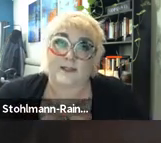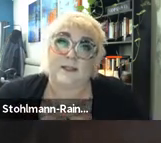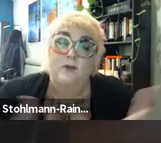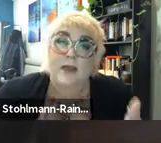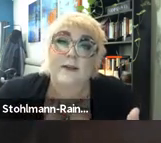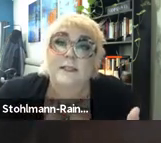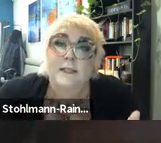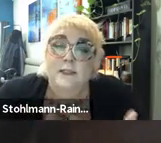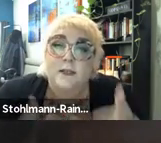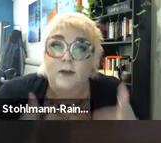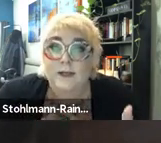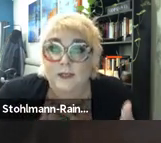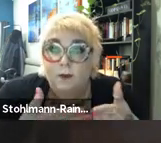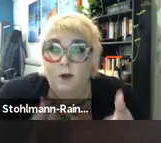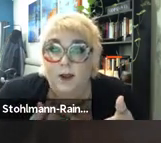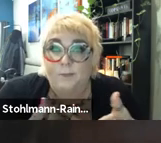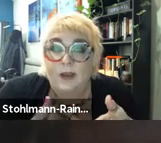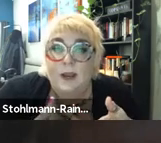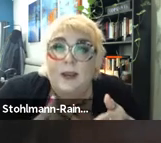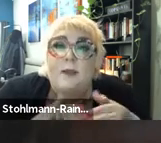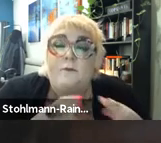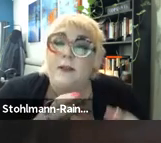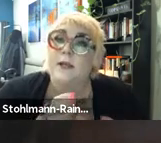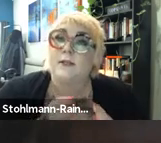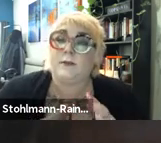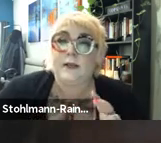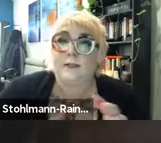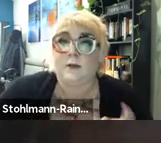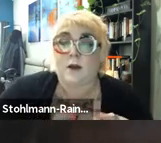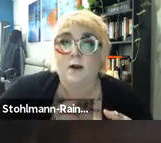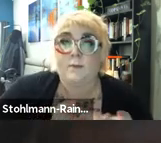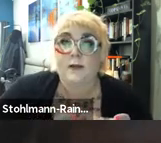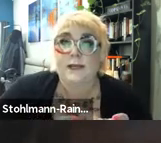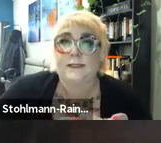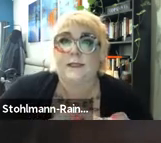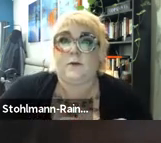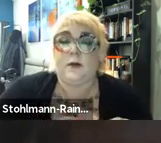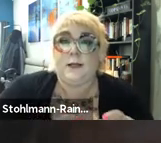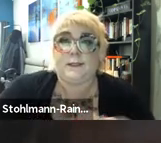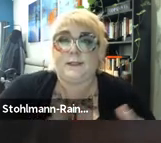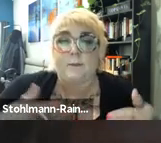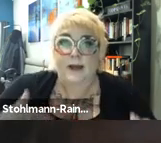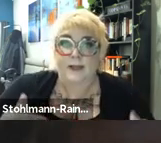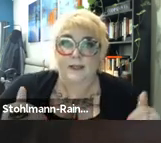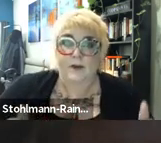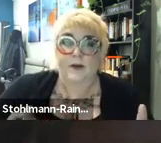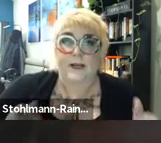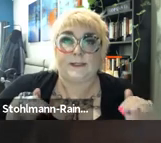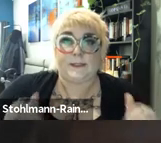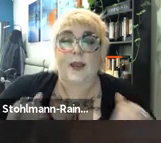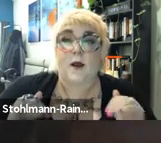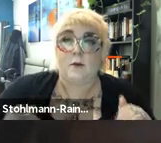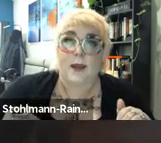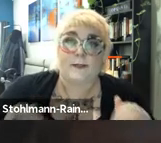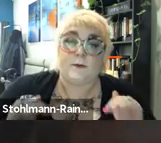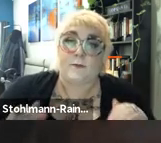kinds of decisions and driving decisions the direction they want it really intervenes with our ability to step back as communities